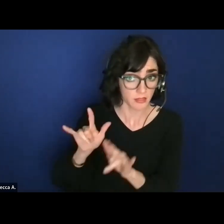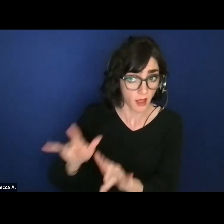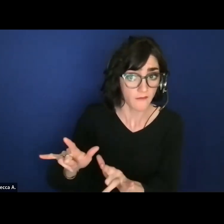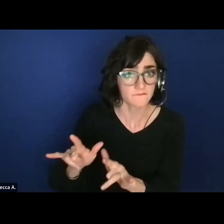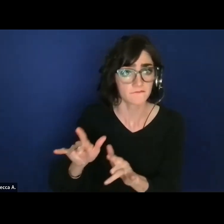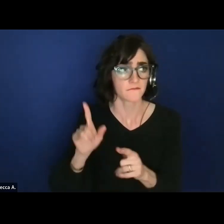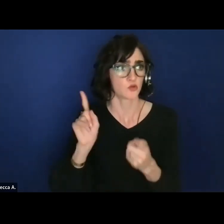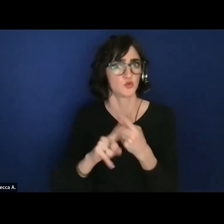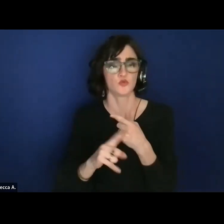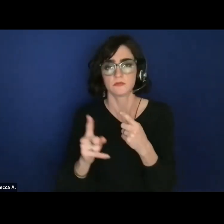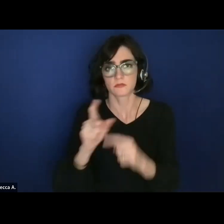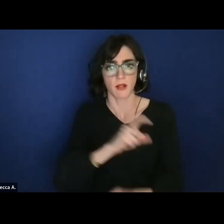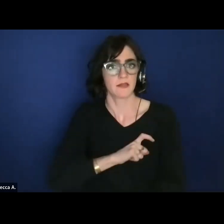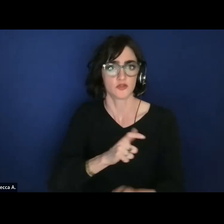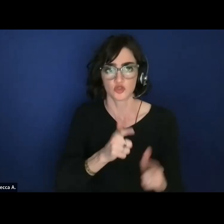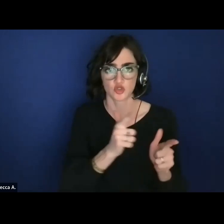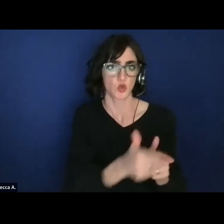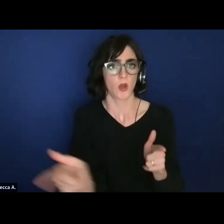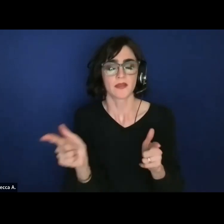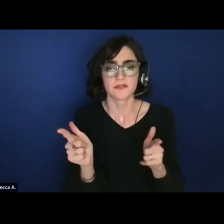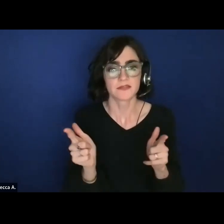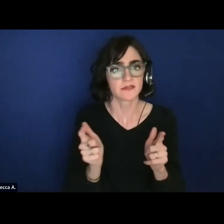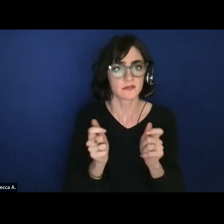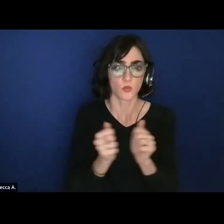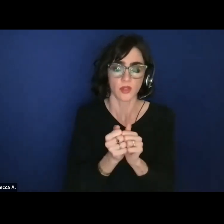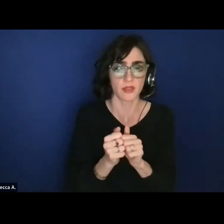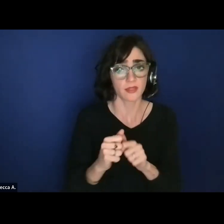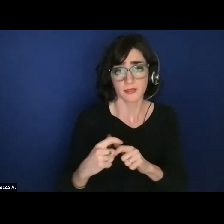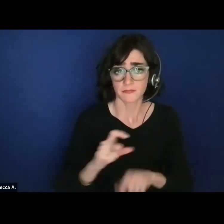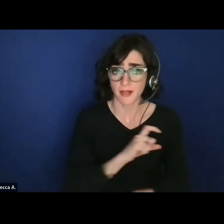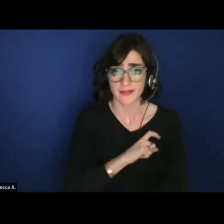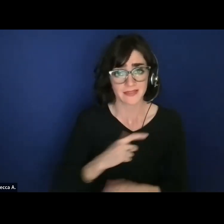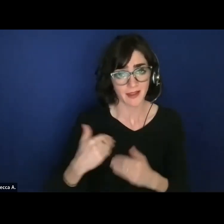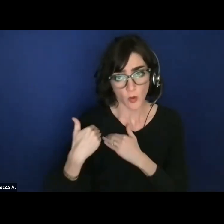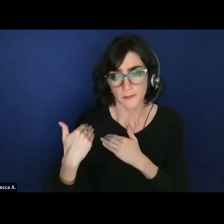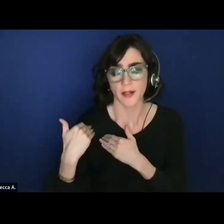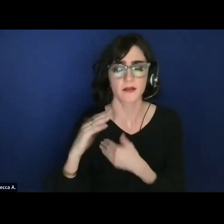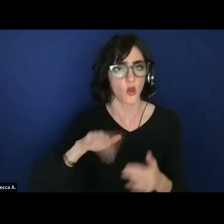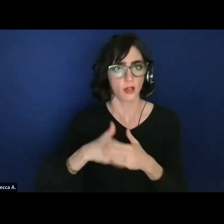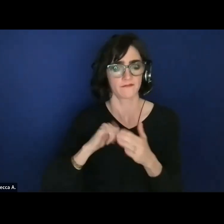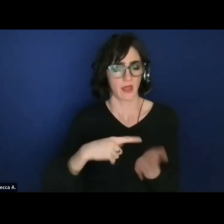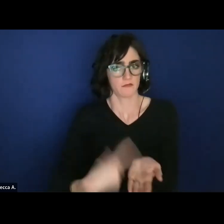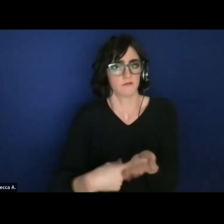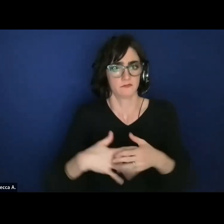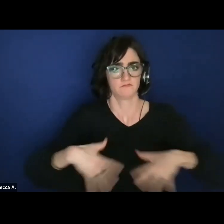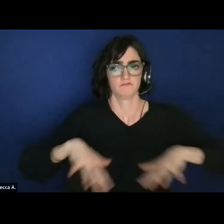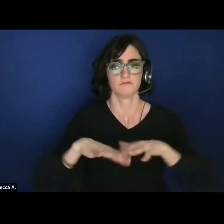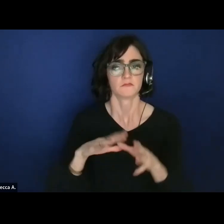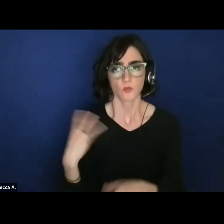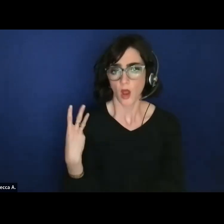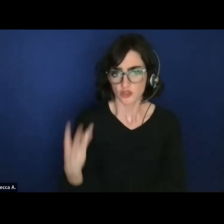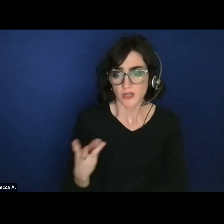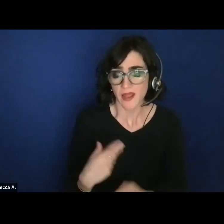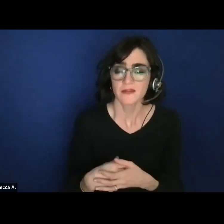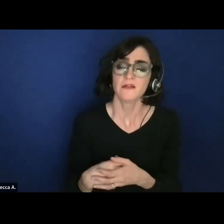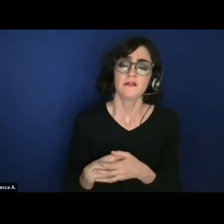shootings through coalition around police accountability in Washington. And a lot of the stories they tell have